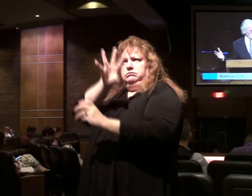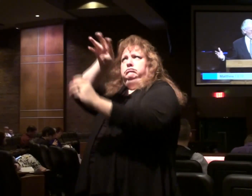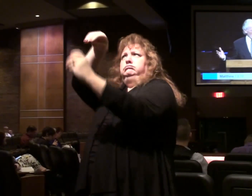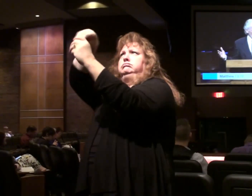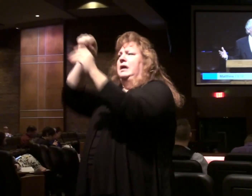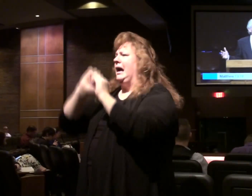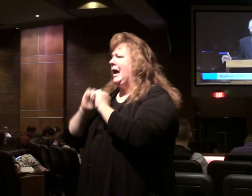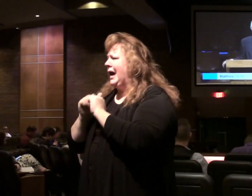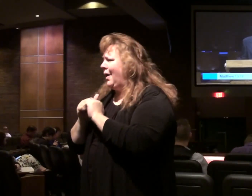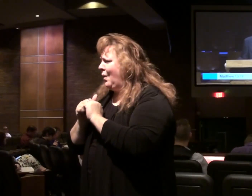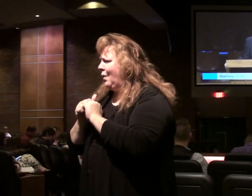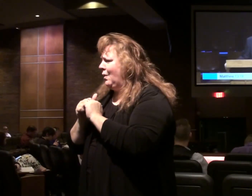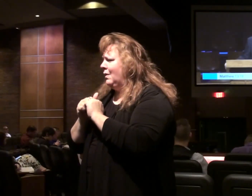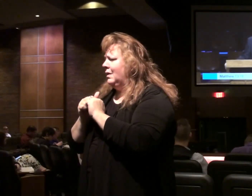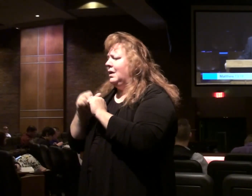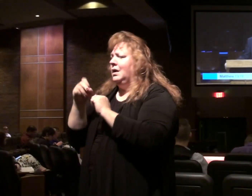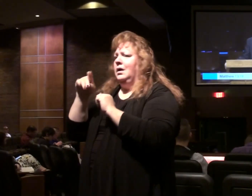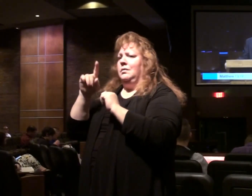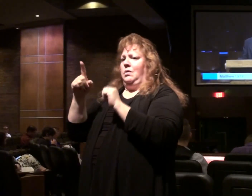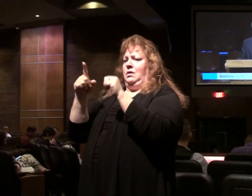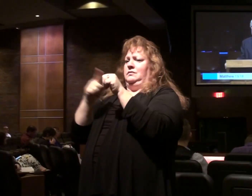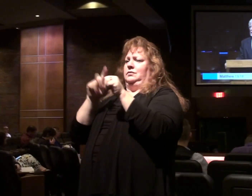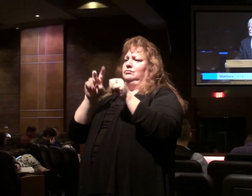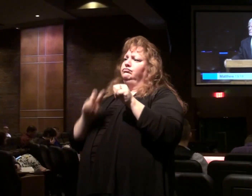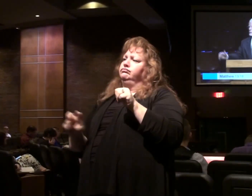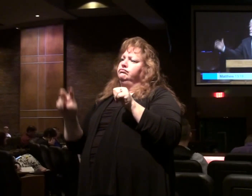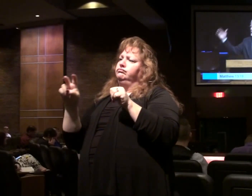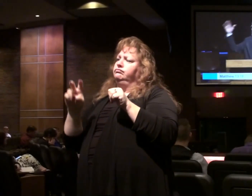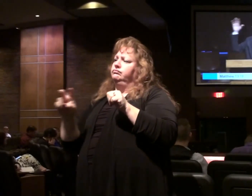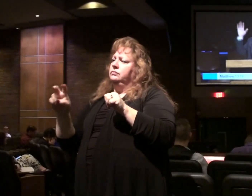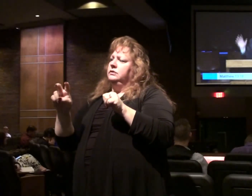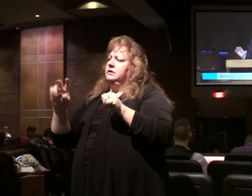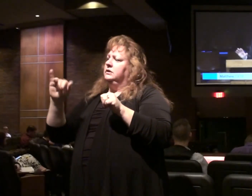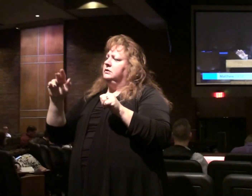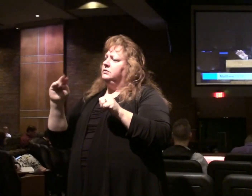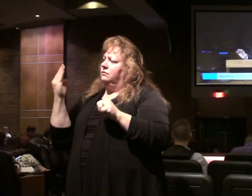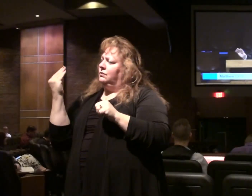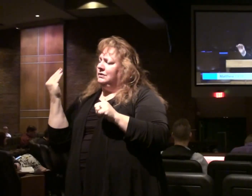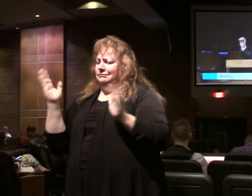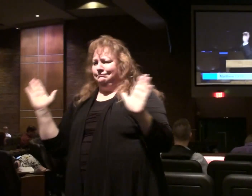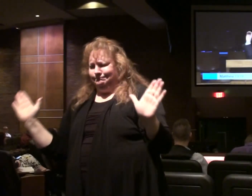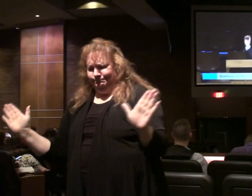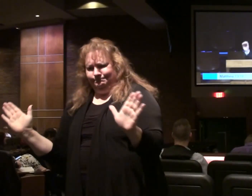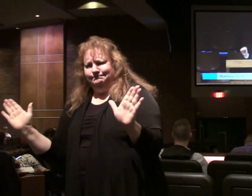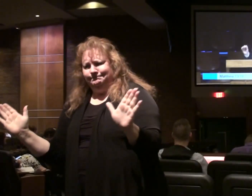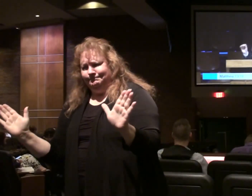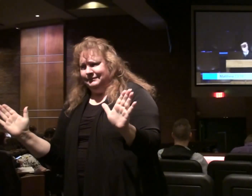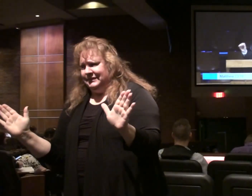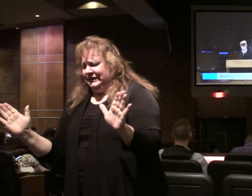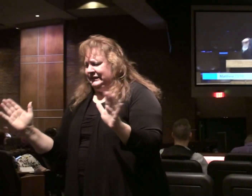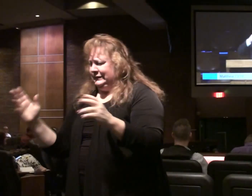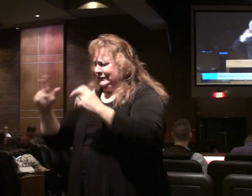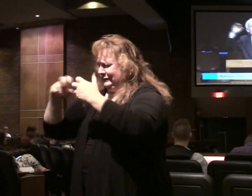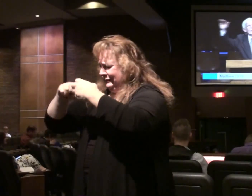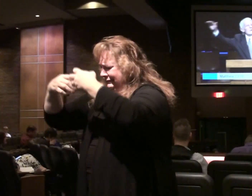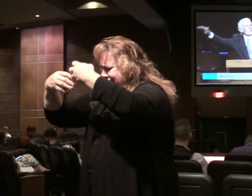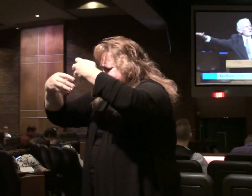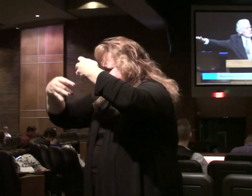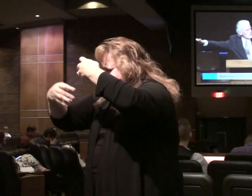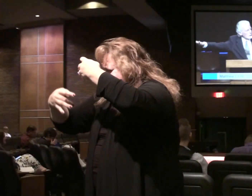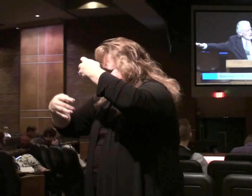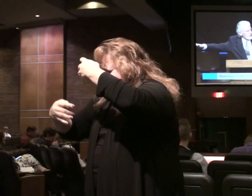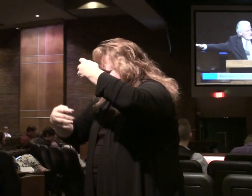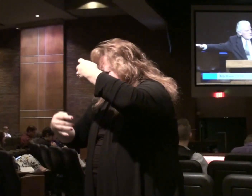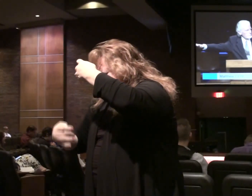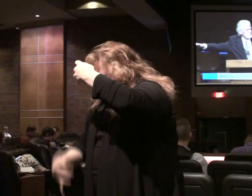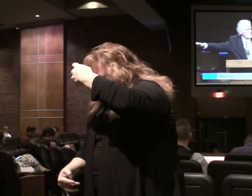kingdom? On Paul's first missionary journey in Acts chapter 14, he encouraged the disciples, through many tribulations we will